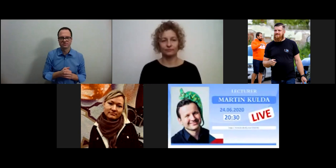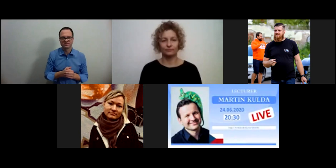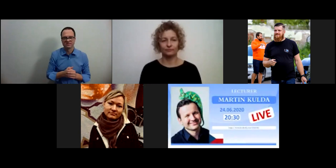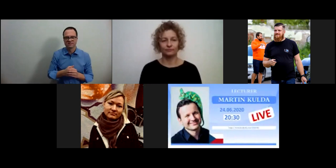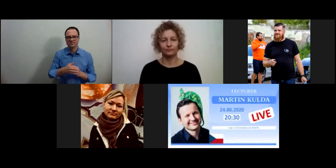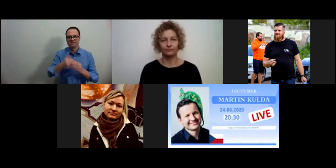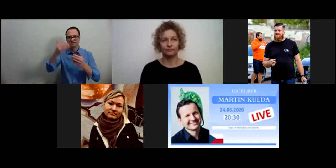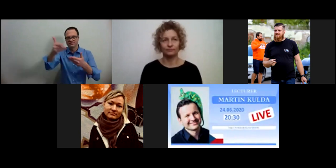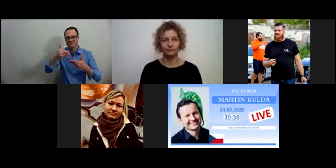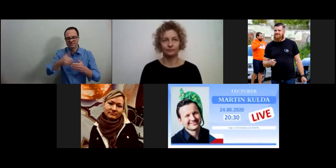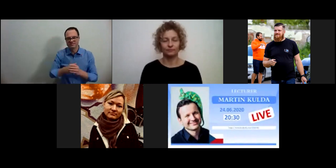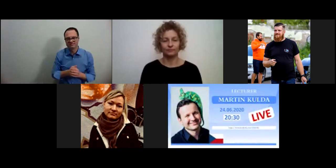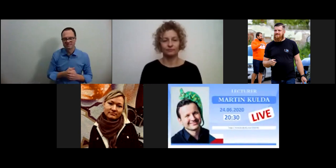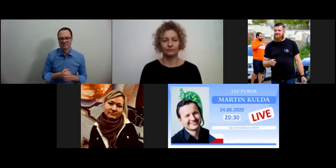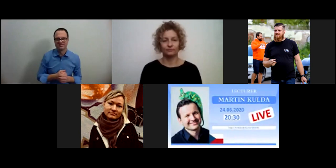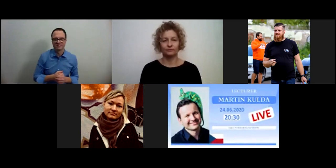Next presenter, please.